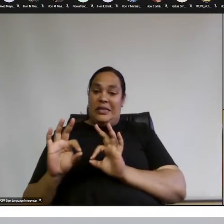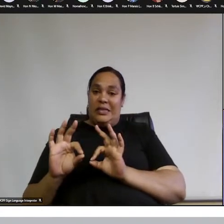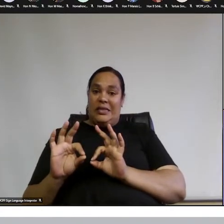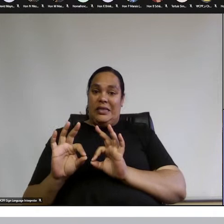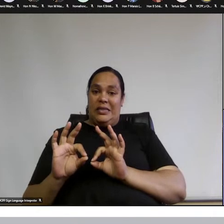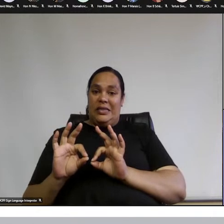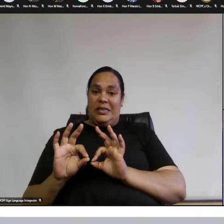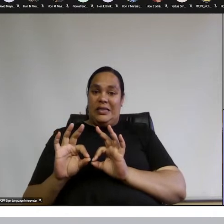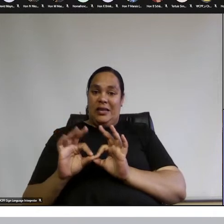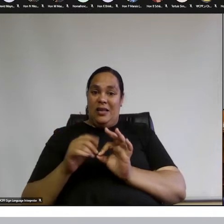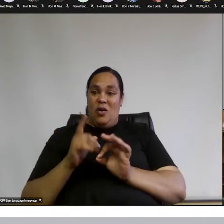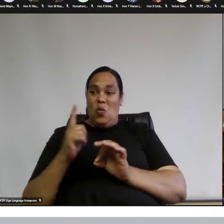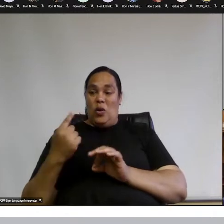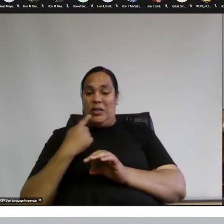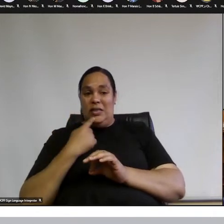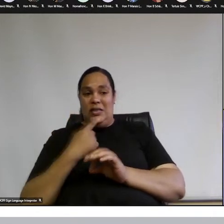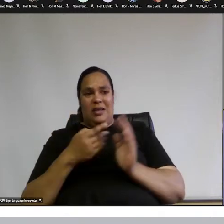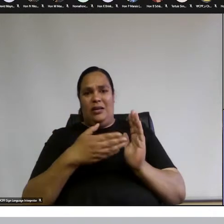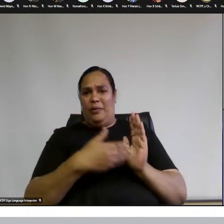substantiation